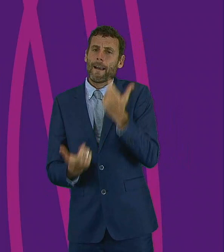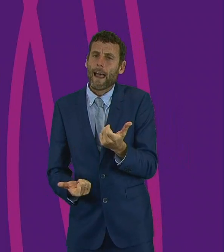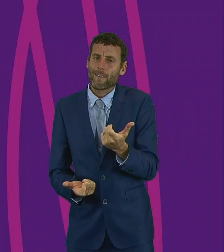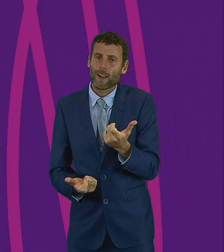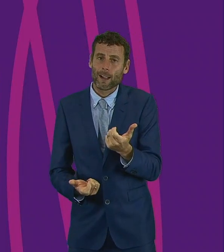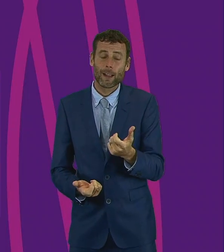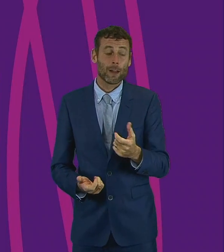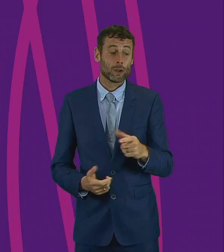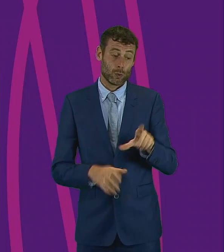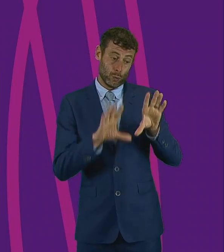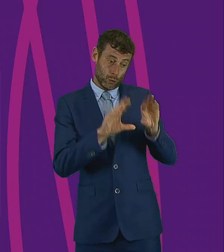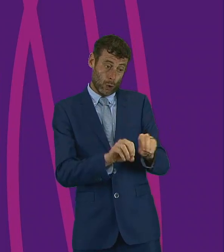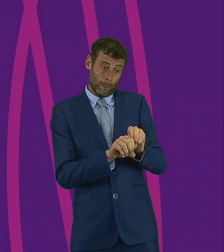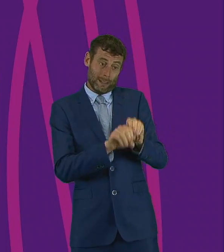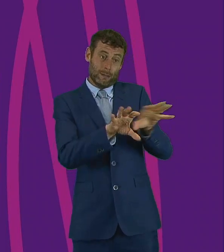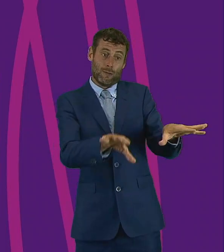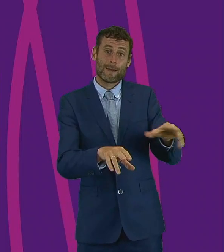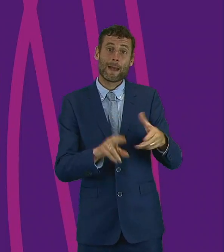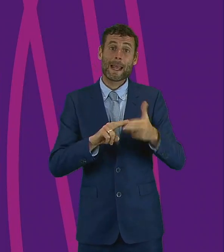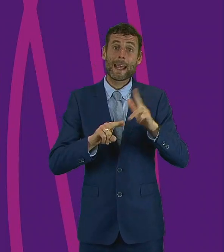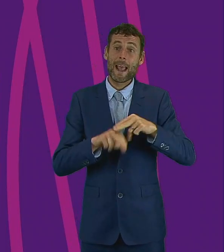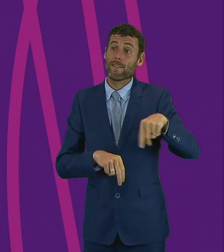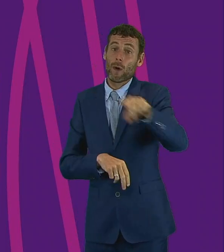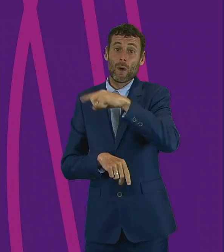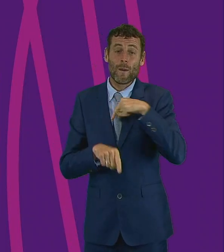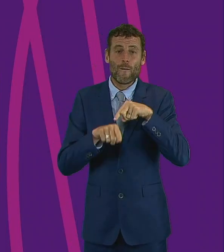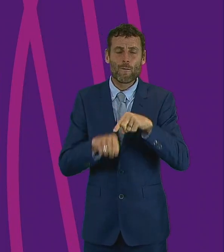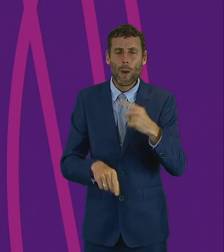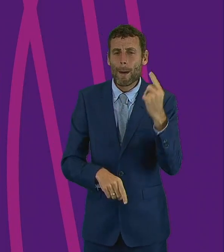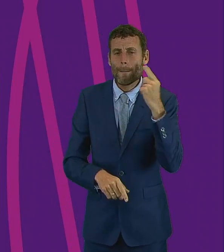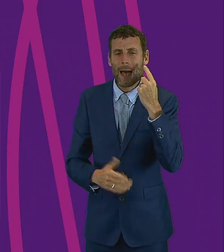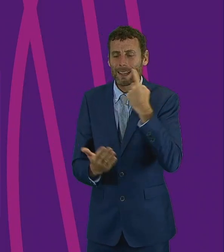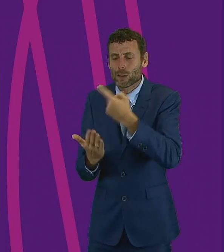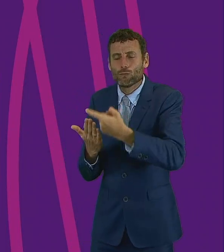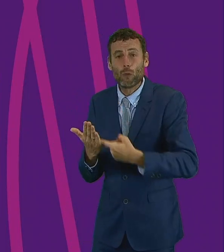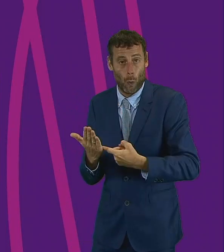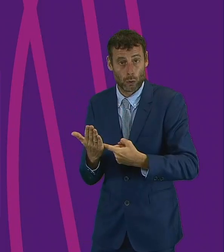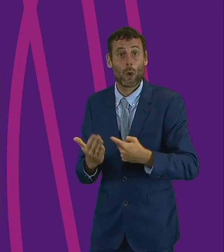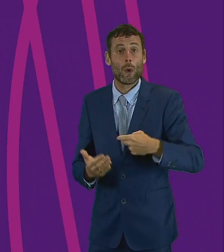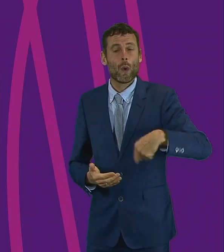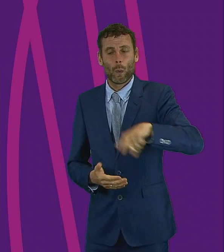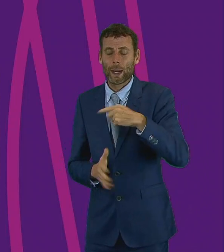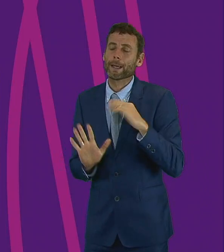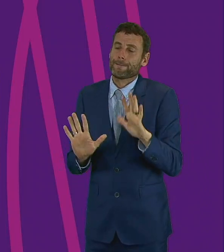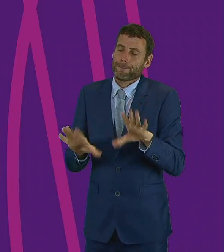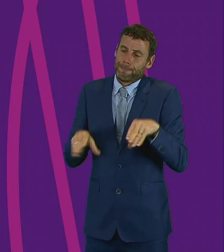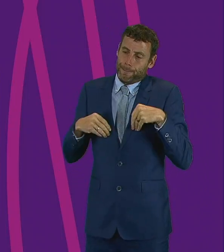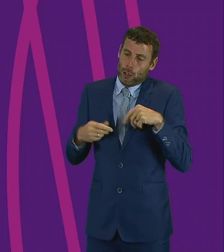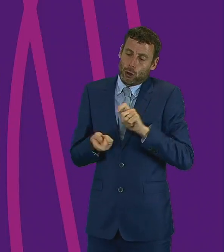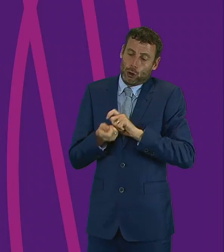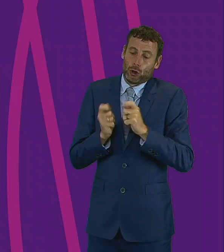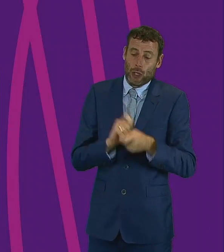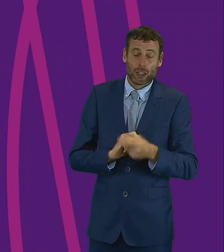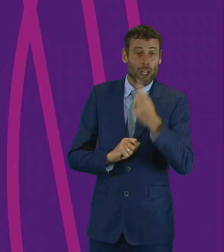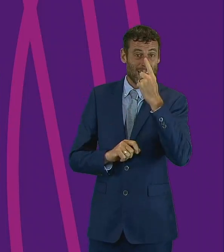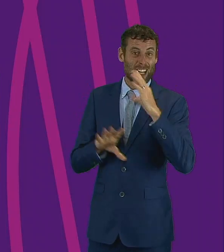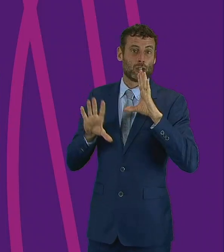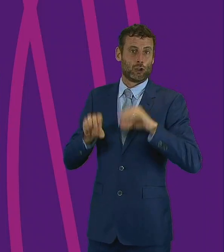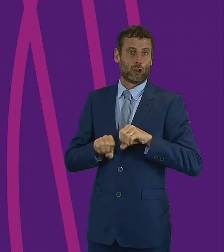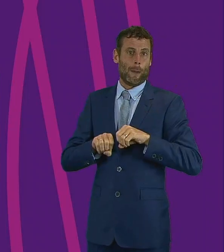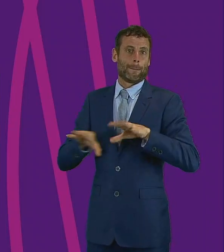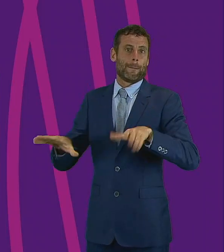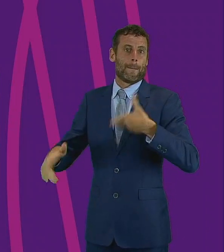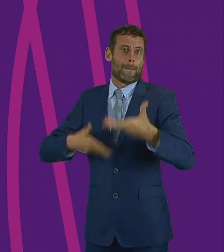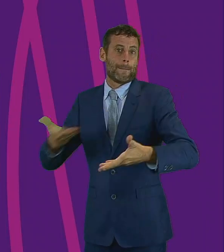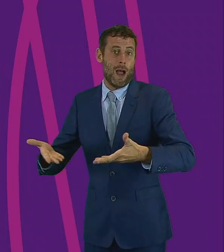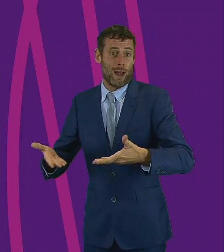all stick to some basic rules and continue to make some sacrifices, we can stop it. But bluntly, that only works if we all do these